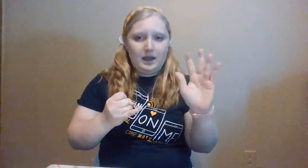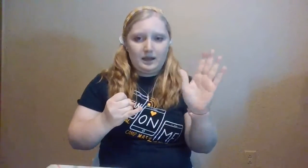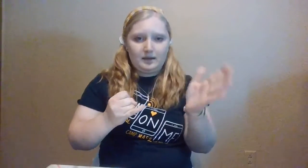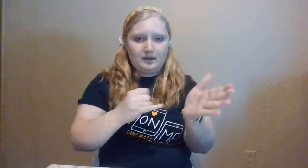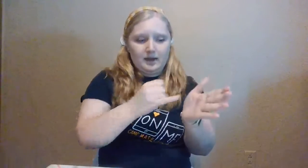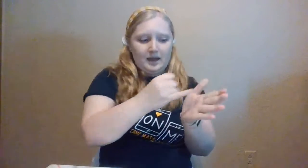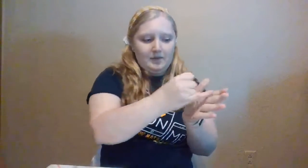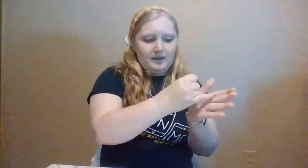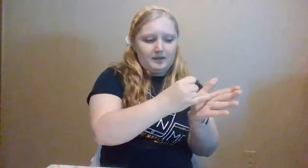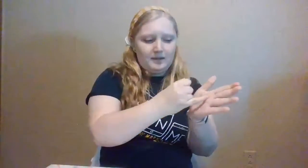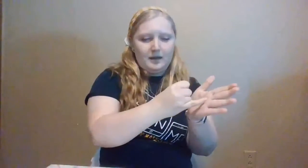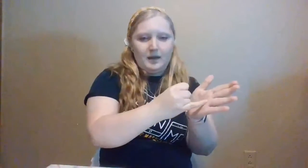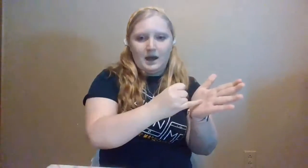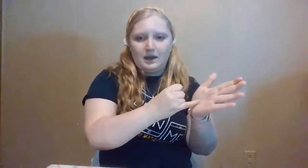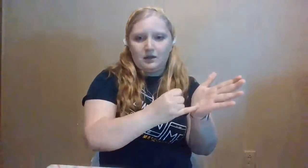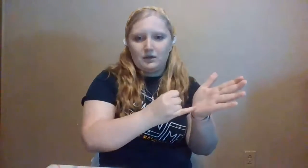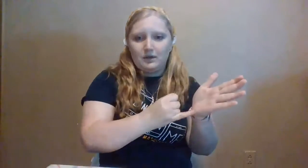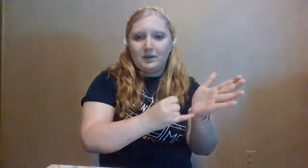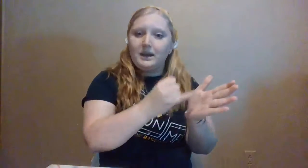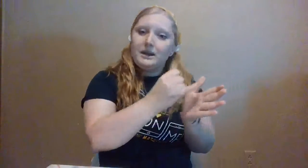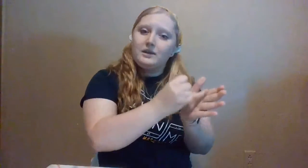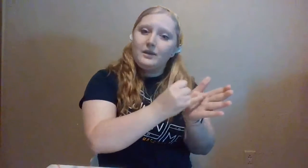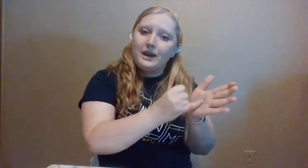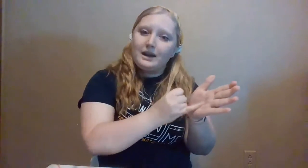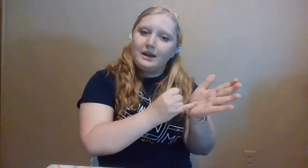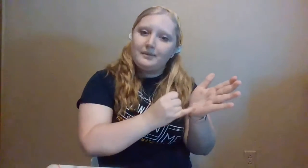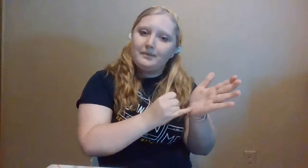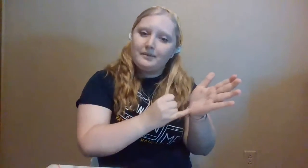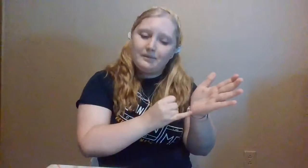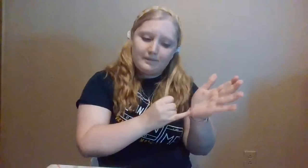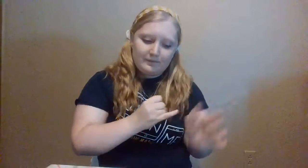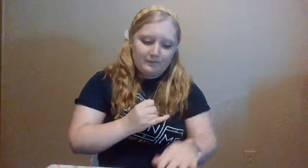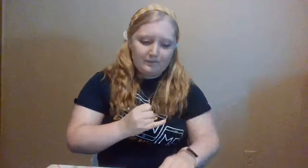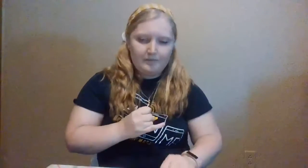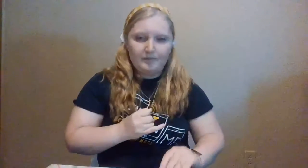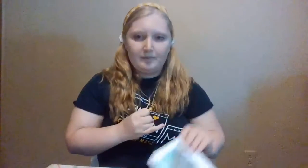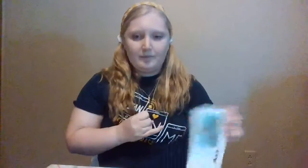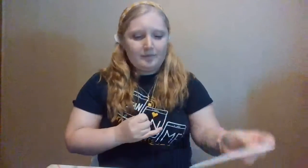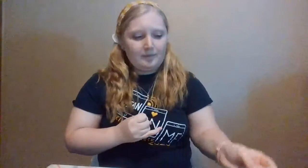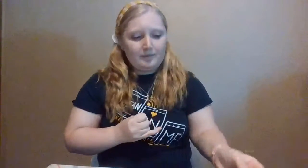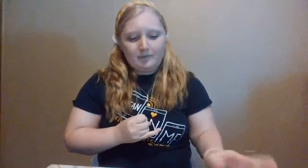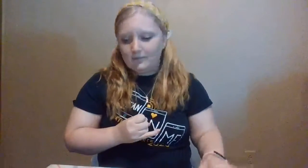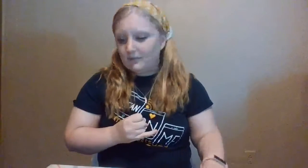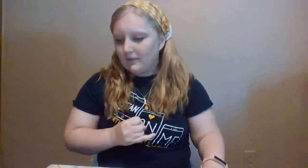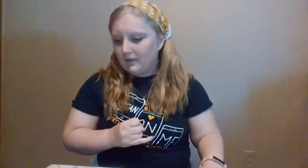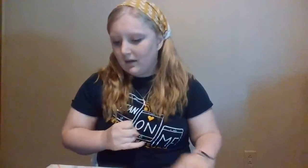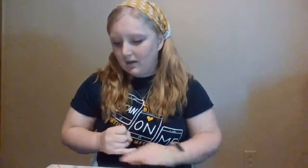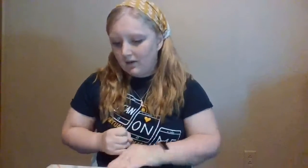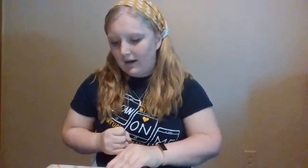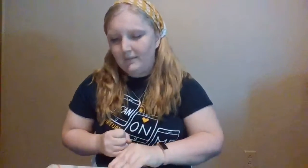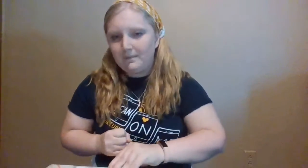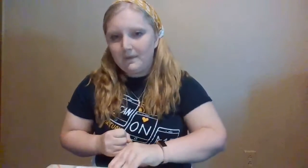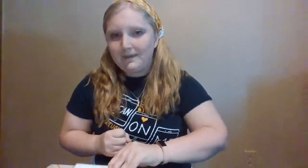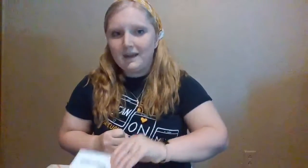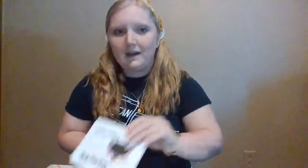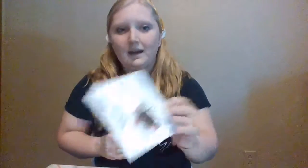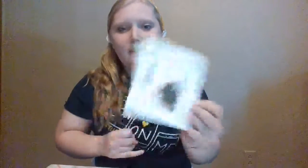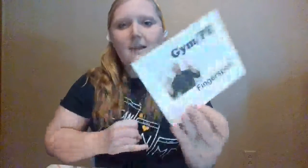hand as your canvas, and you use your pinky to write on it. All right. Then our next